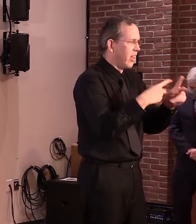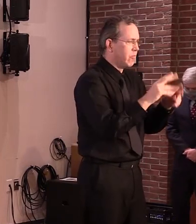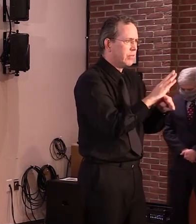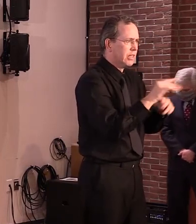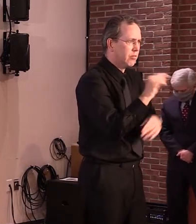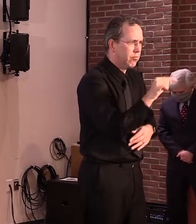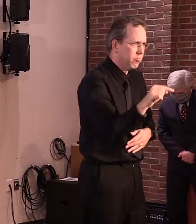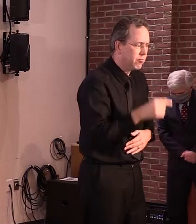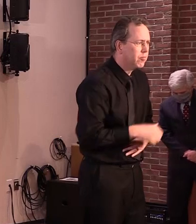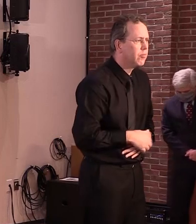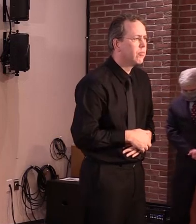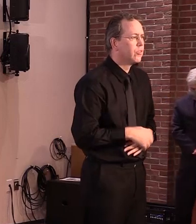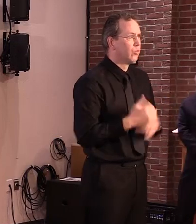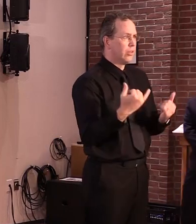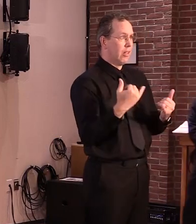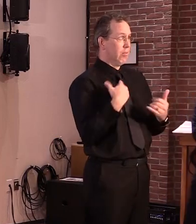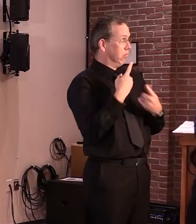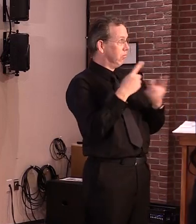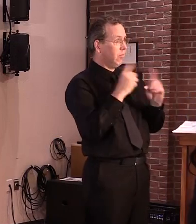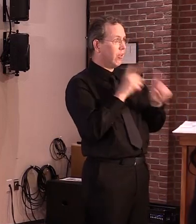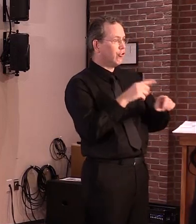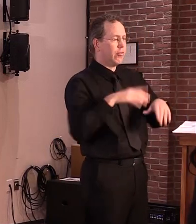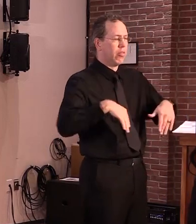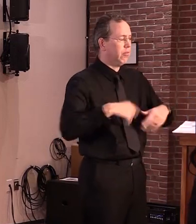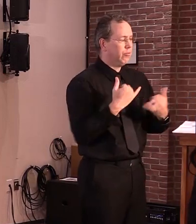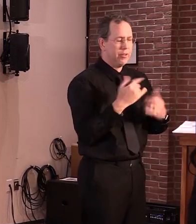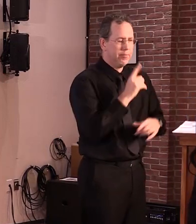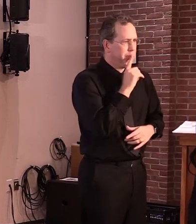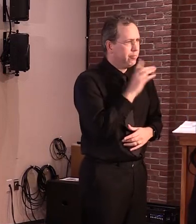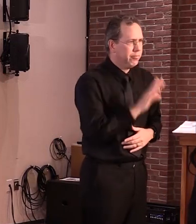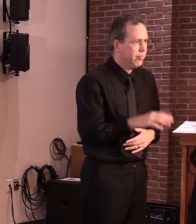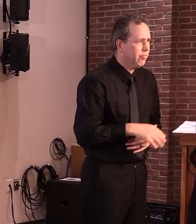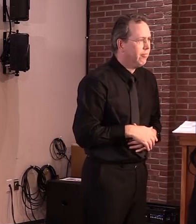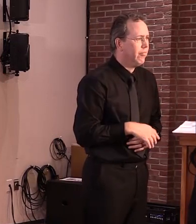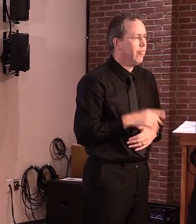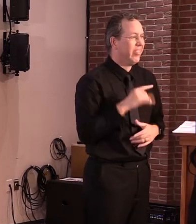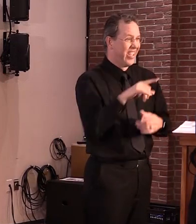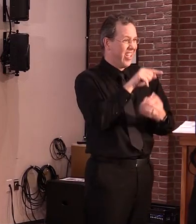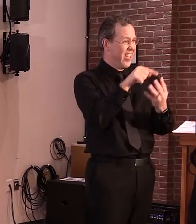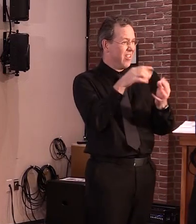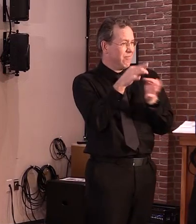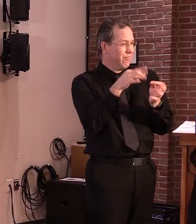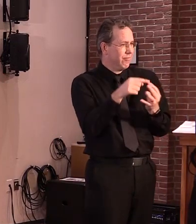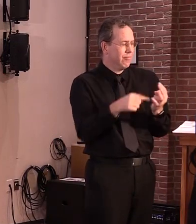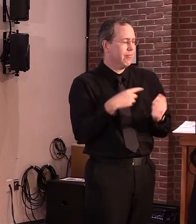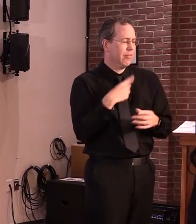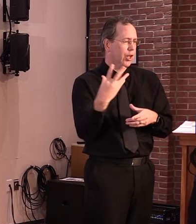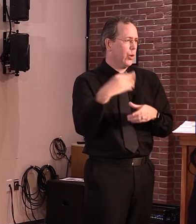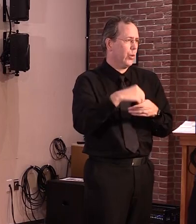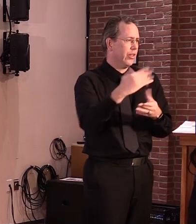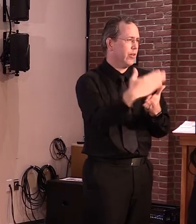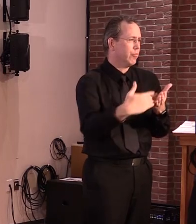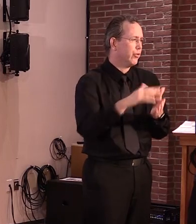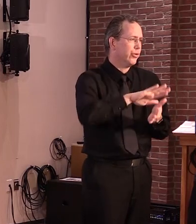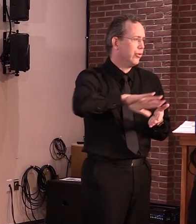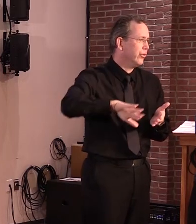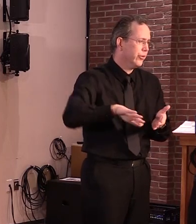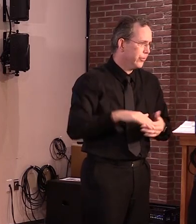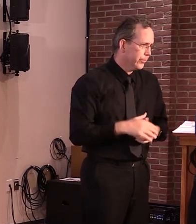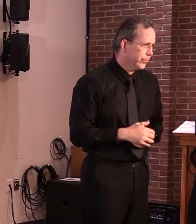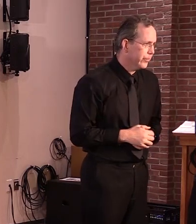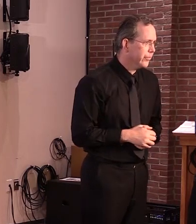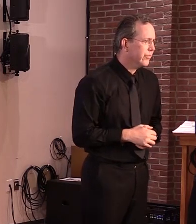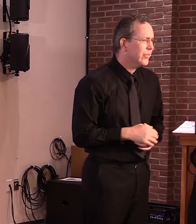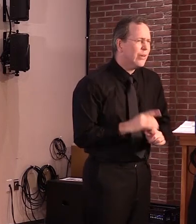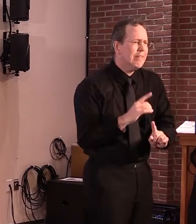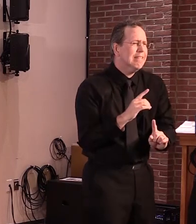opening or phase restart. Okay, may I ask one more quick question? Go ahead. Yes. Yes.